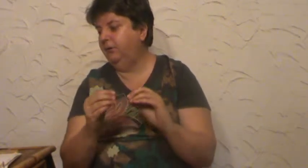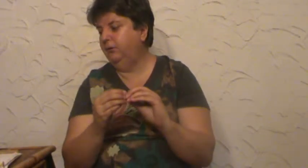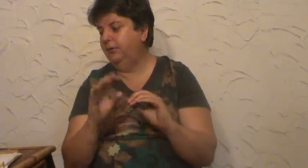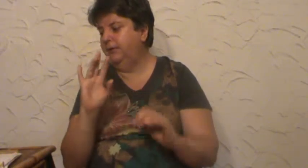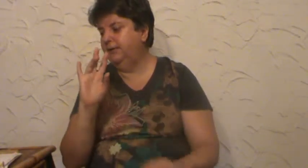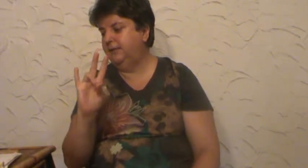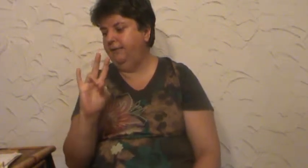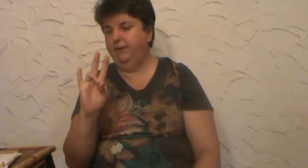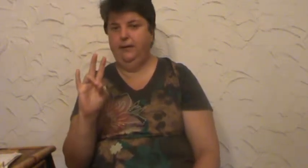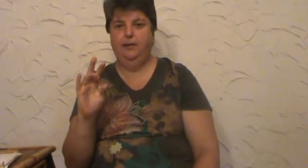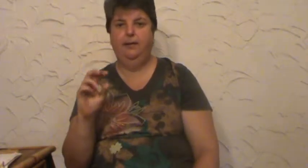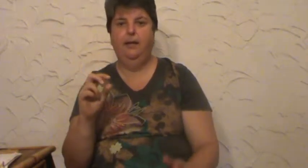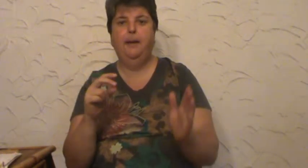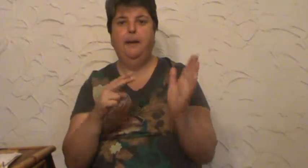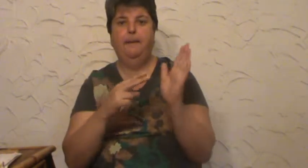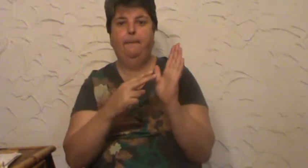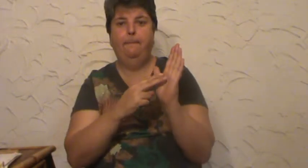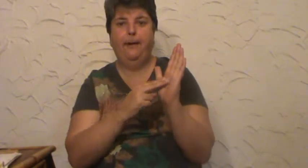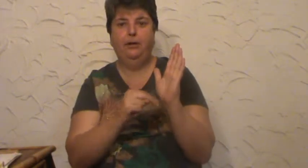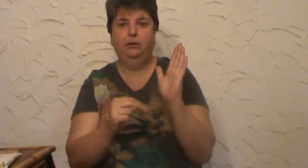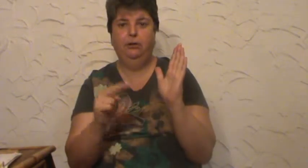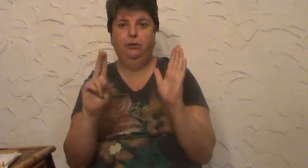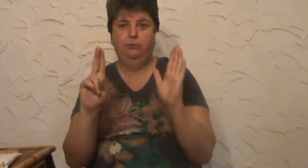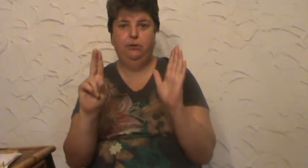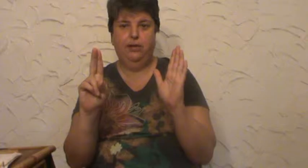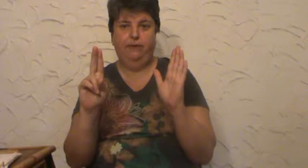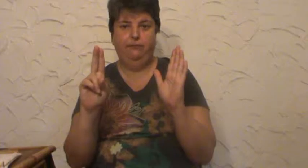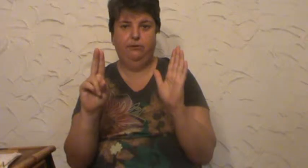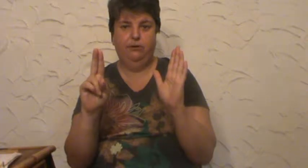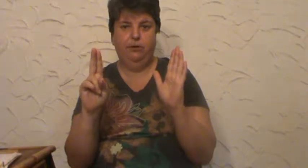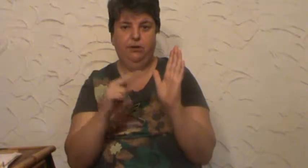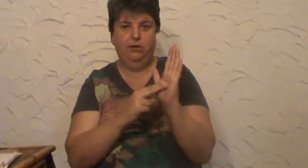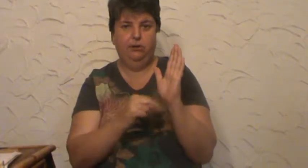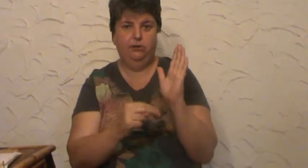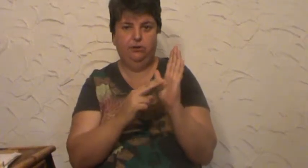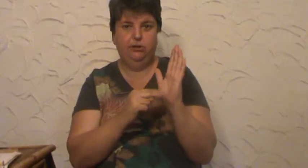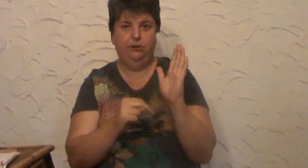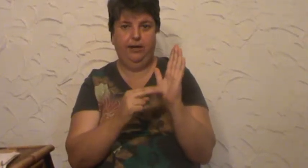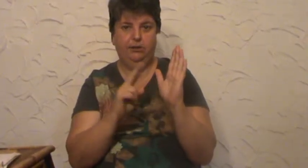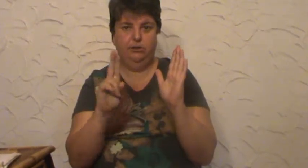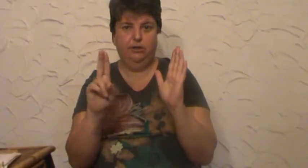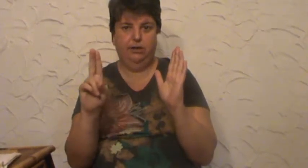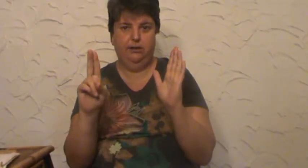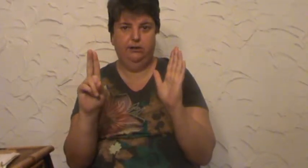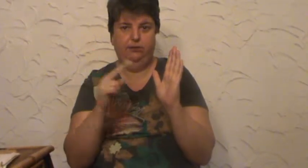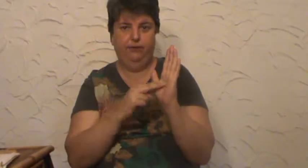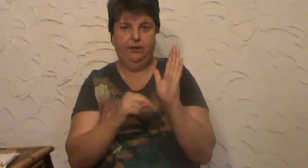Number 7. Butter, you have 2 hands, 2